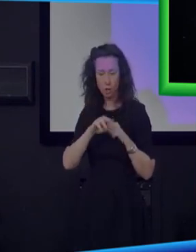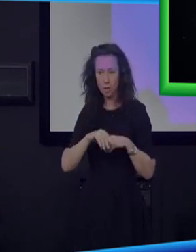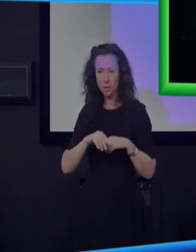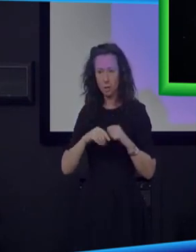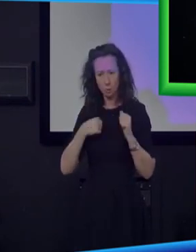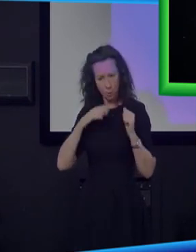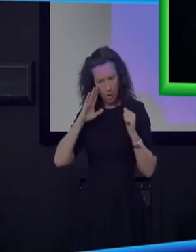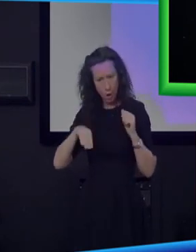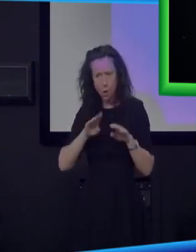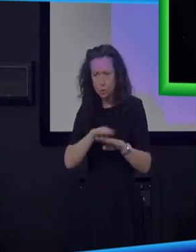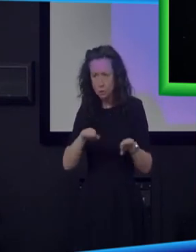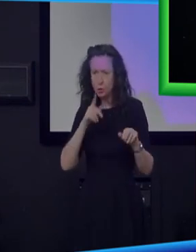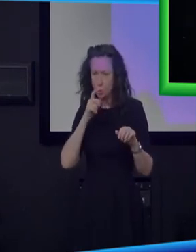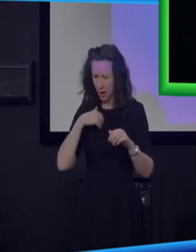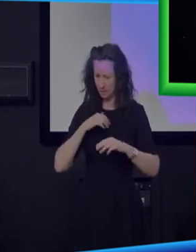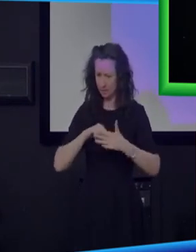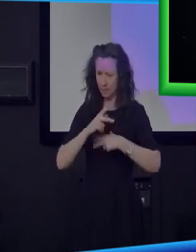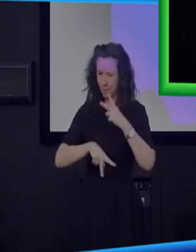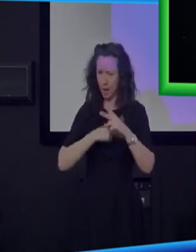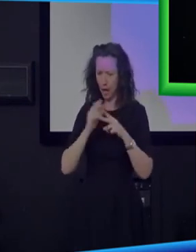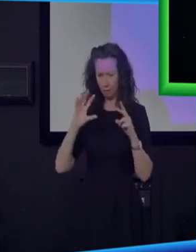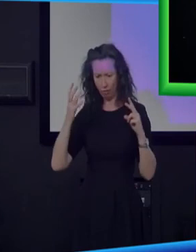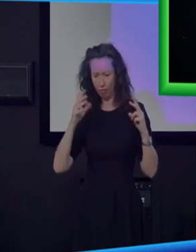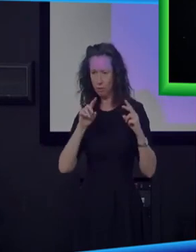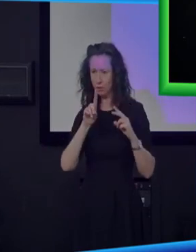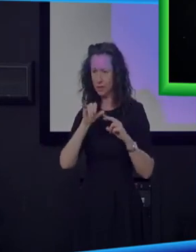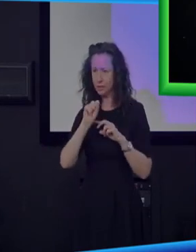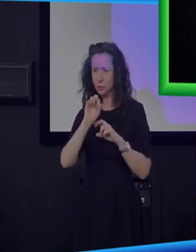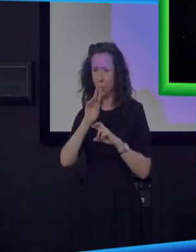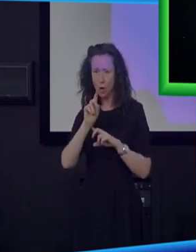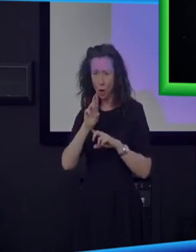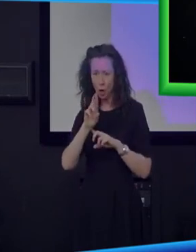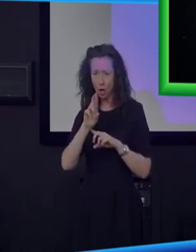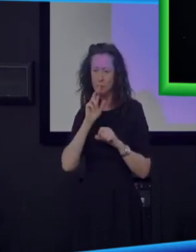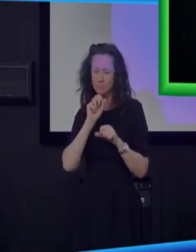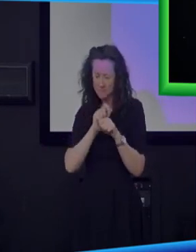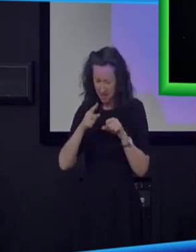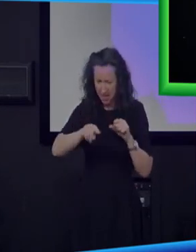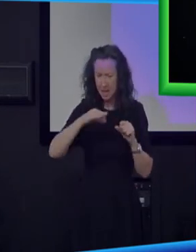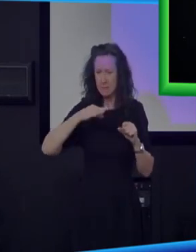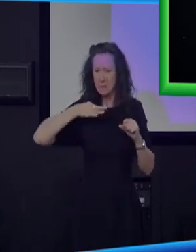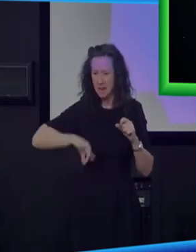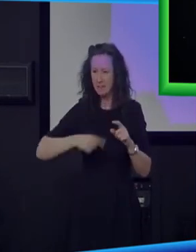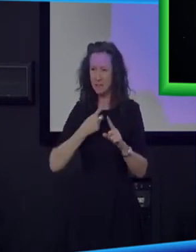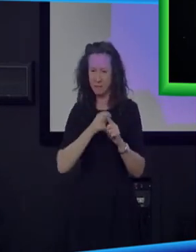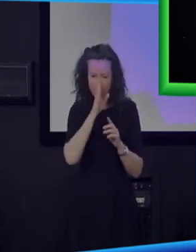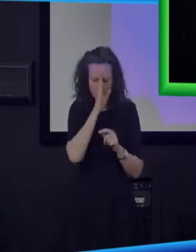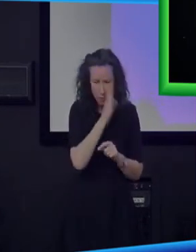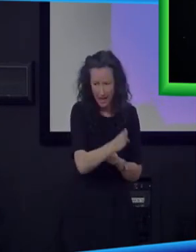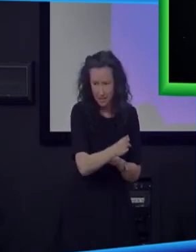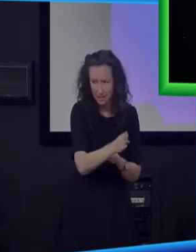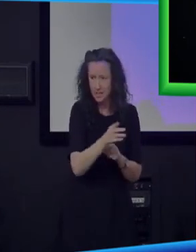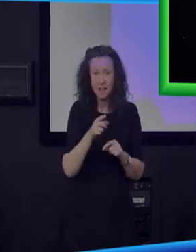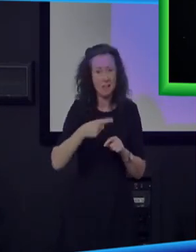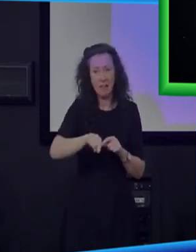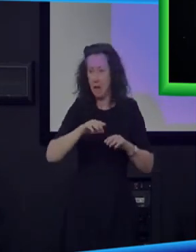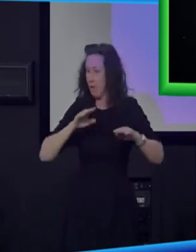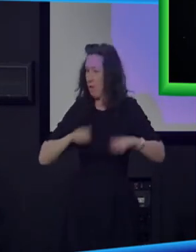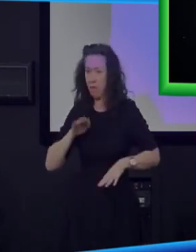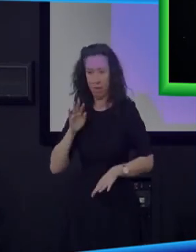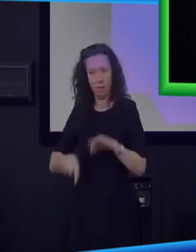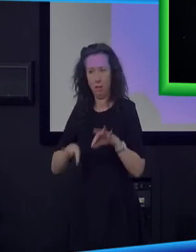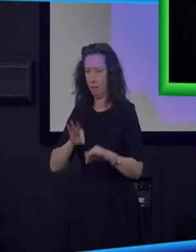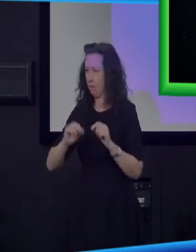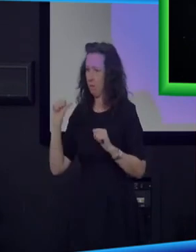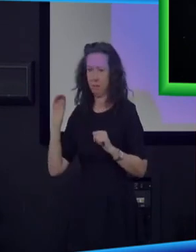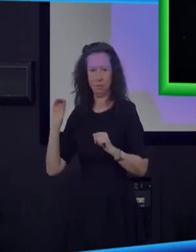who are disordered definitely benefit from direct instruction because they didn't discover it naturally in the first place.